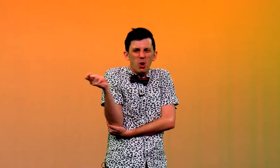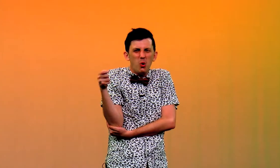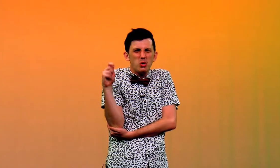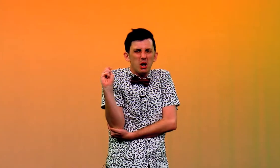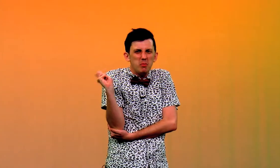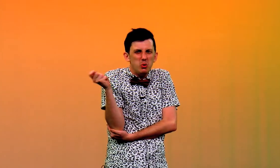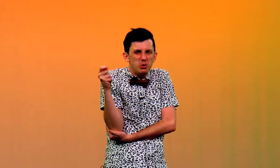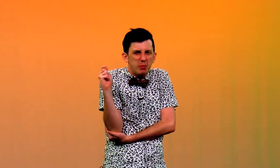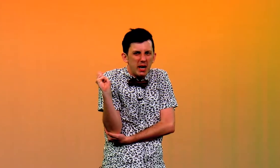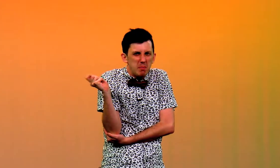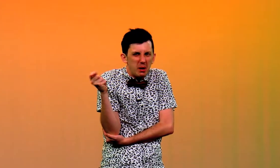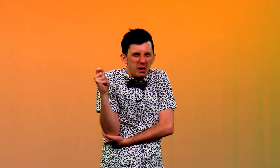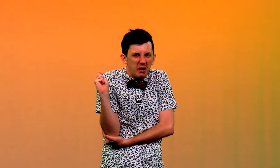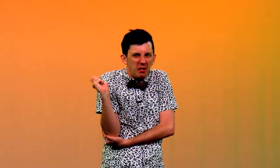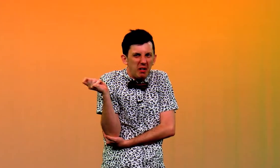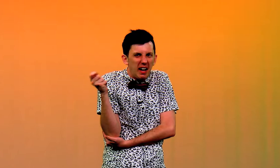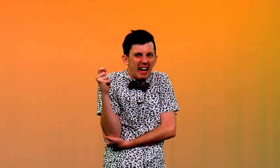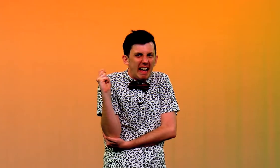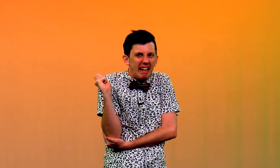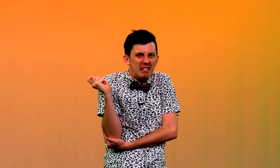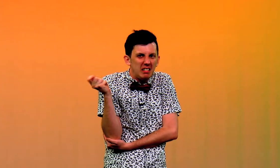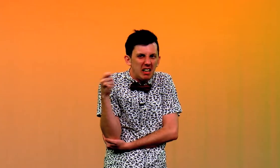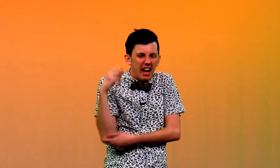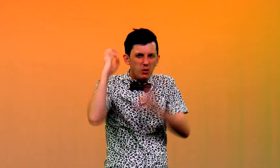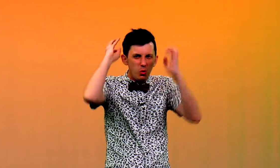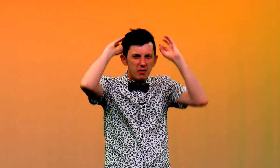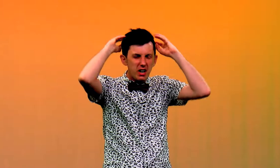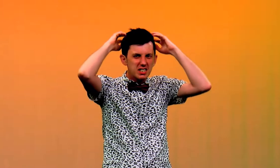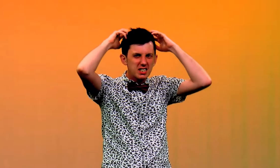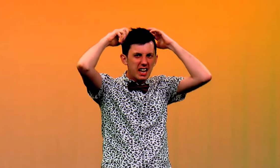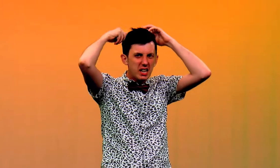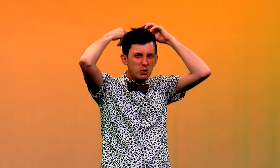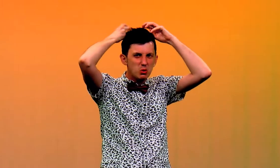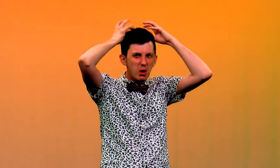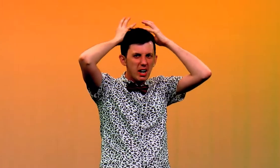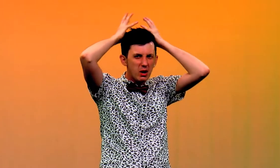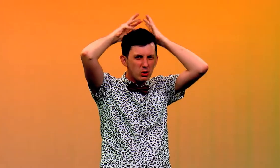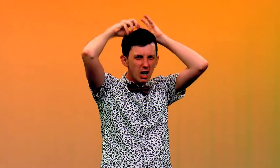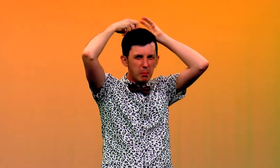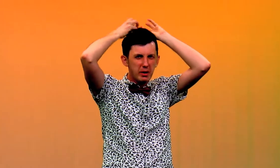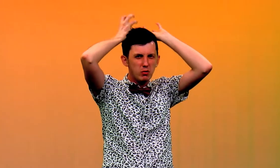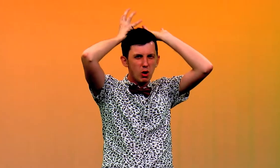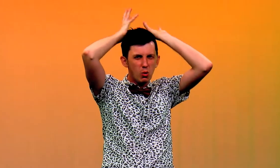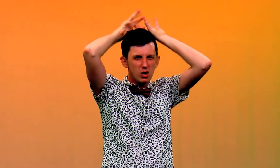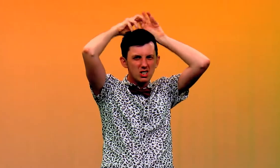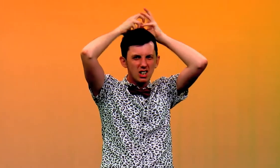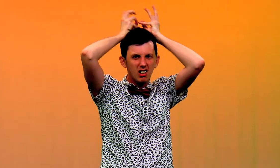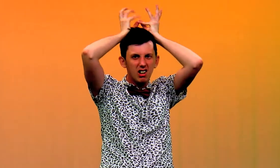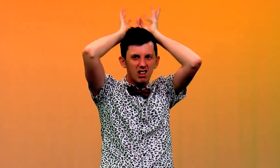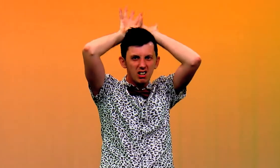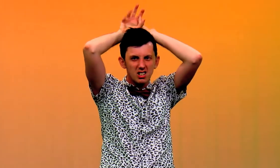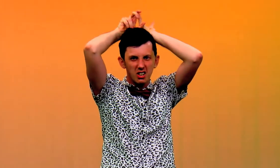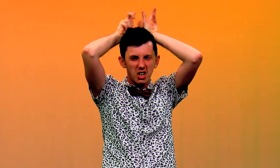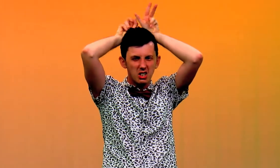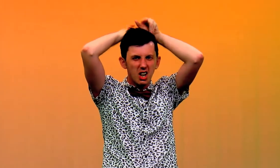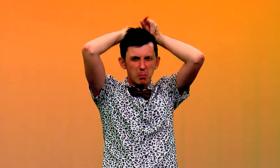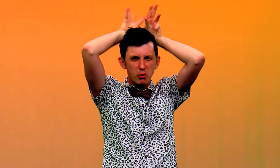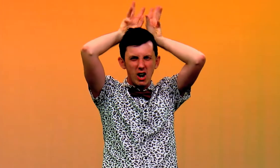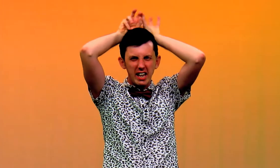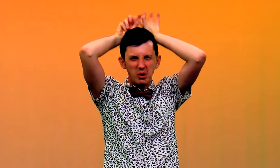rolled up newspaper in her hand, and all of her scales were held up in rollers and curlers on her bright